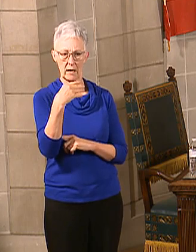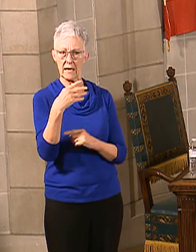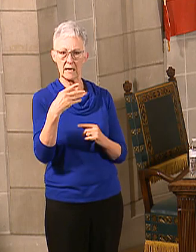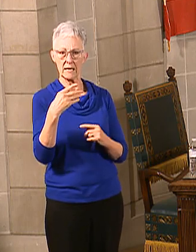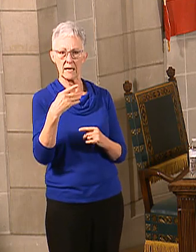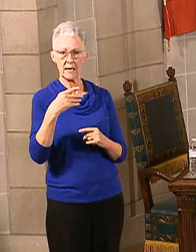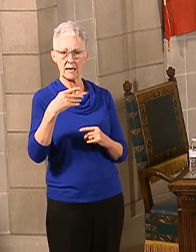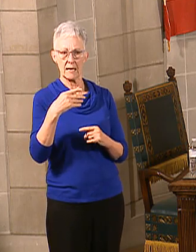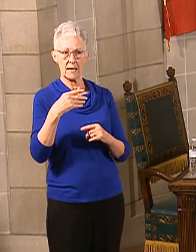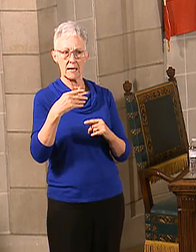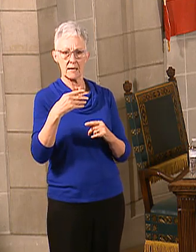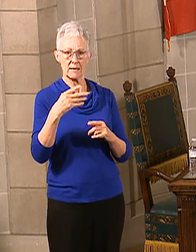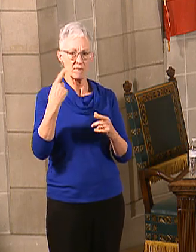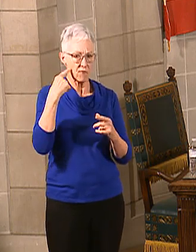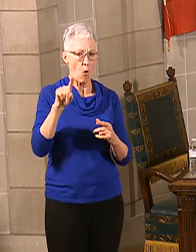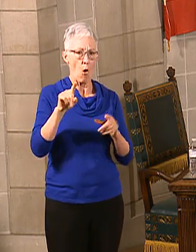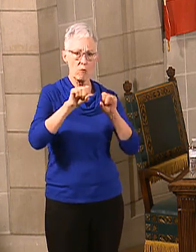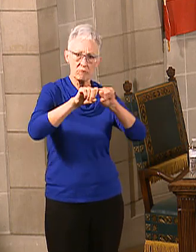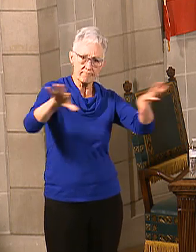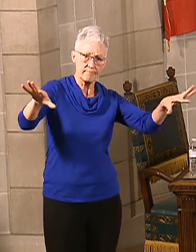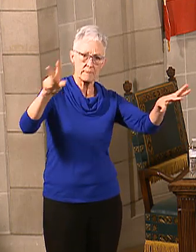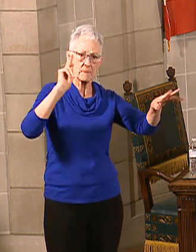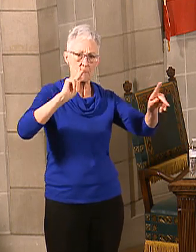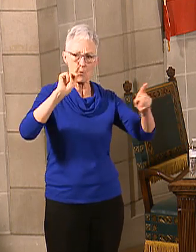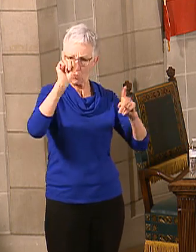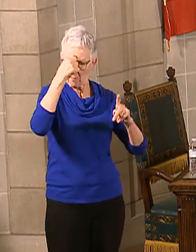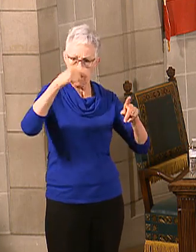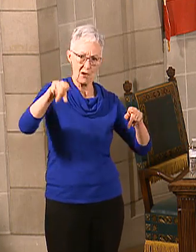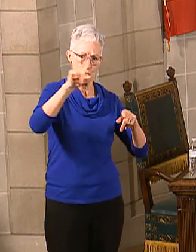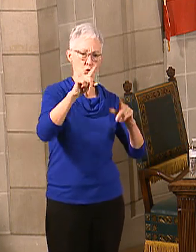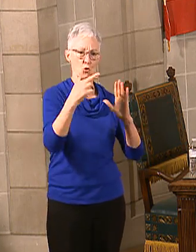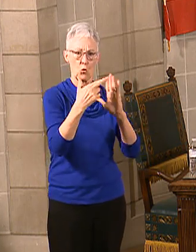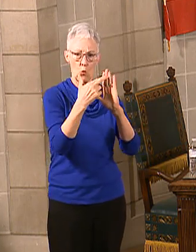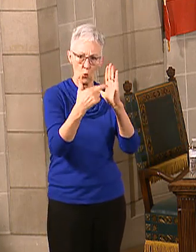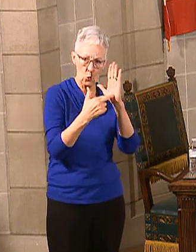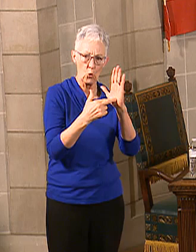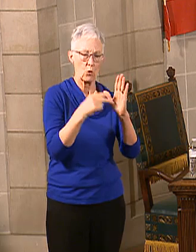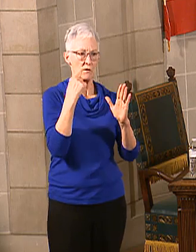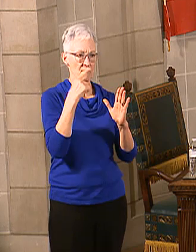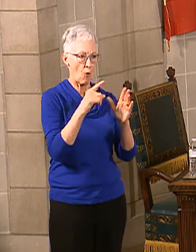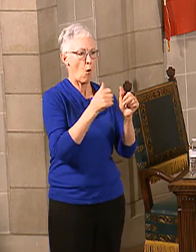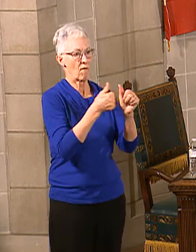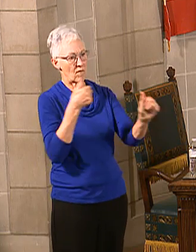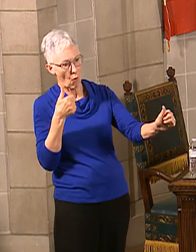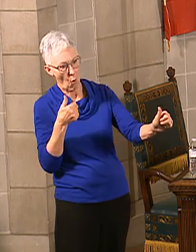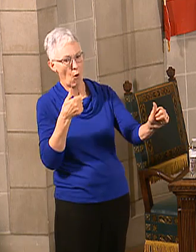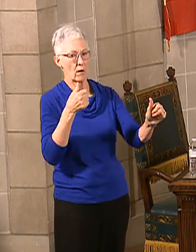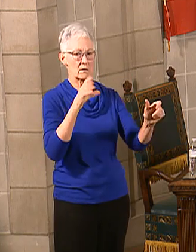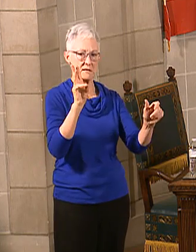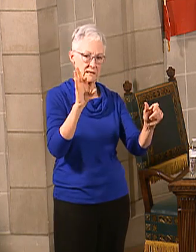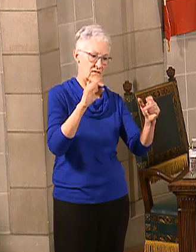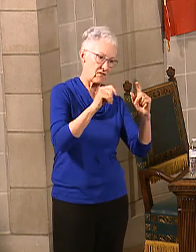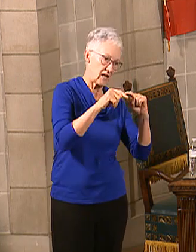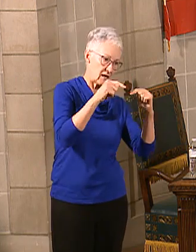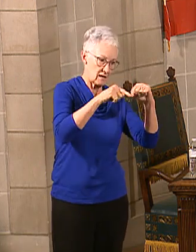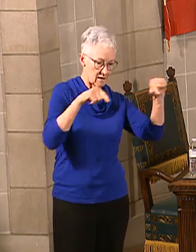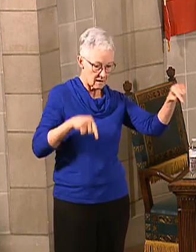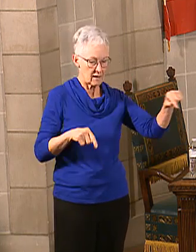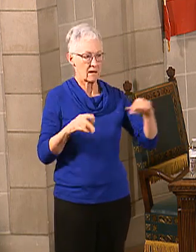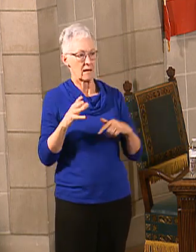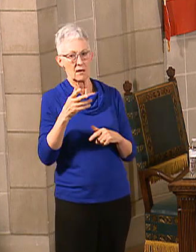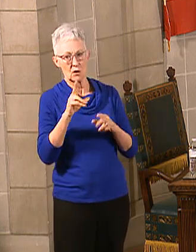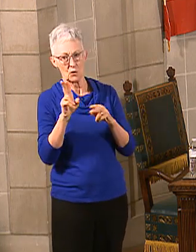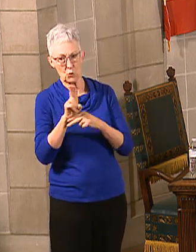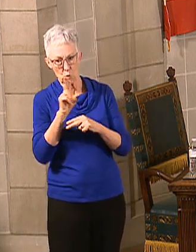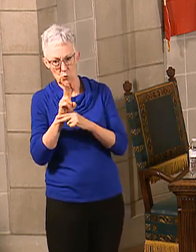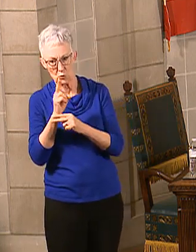about here. Appreciate the help of those 2 great Nebraska coaches to be able to help make sure we get the word out to people about, hey,